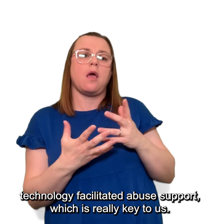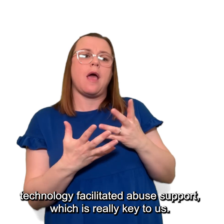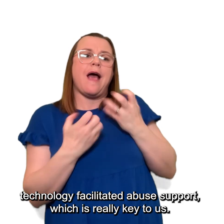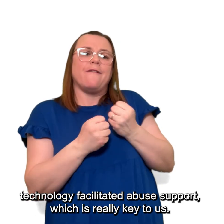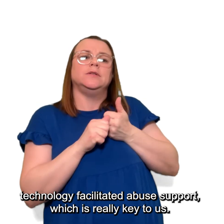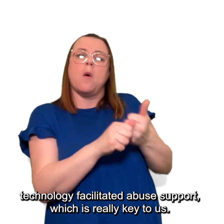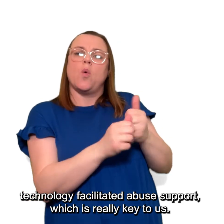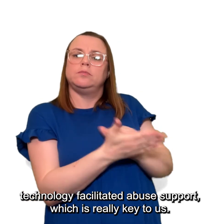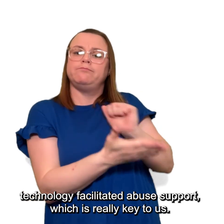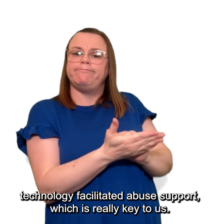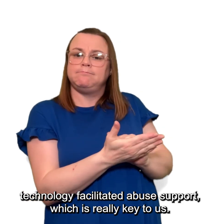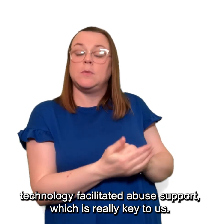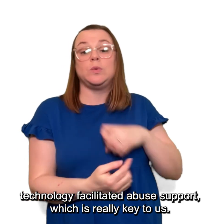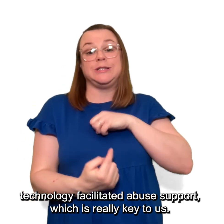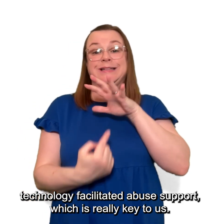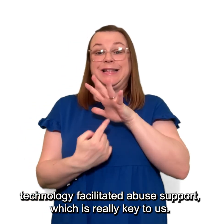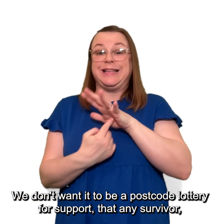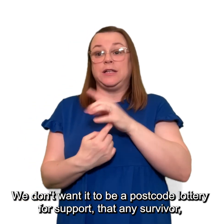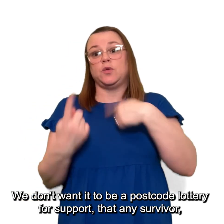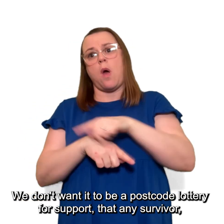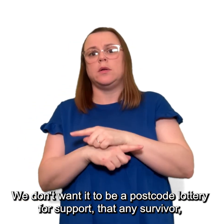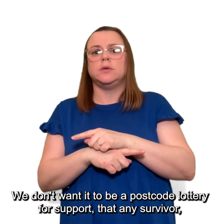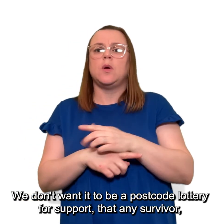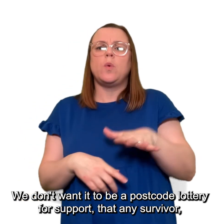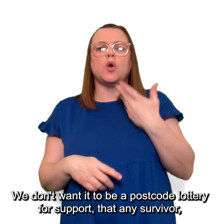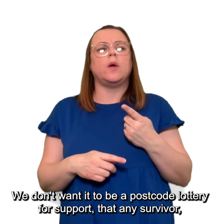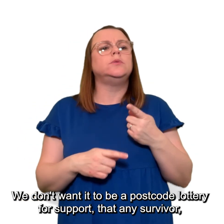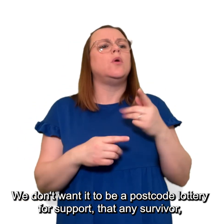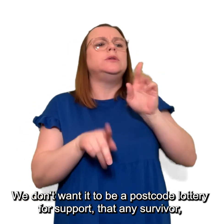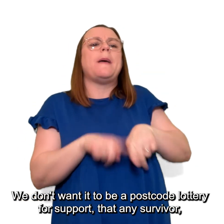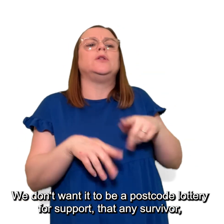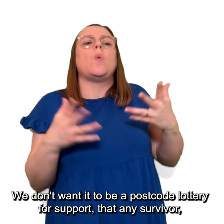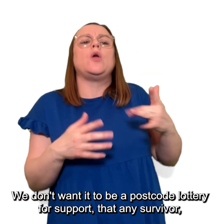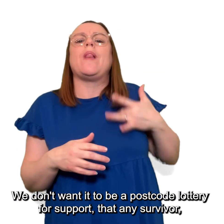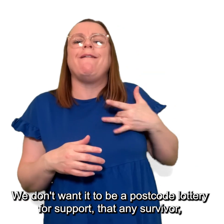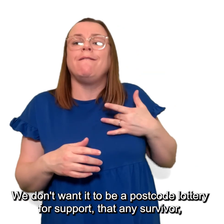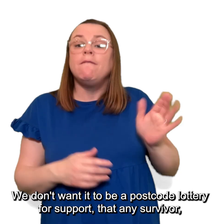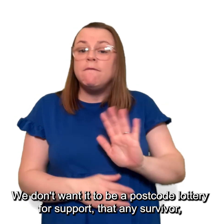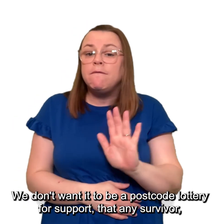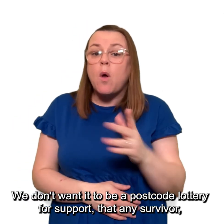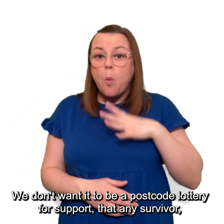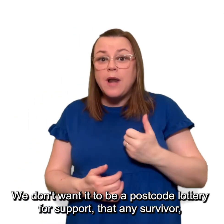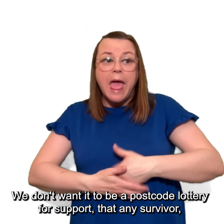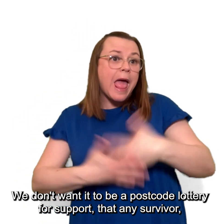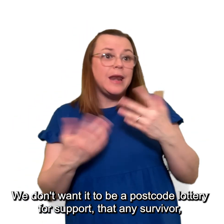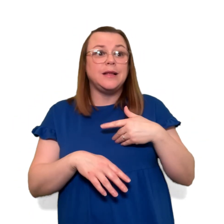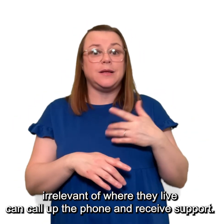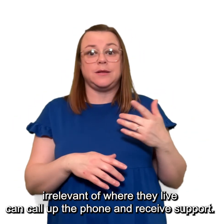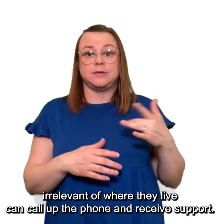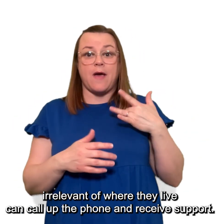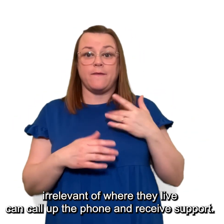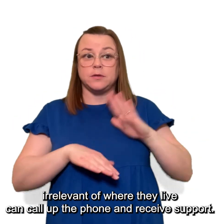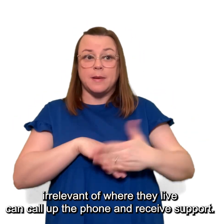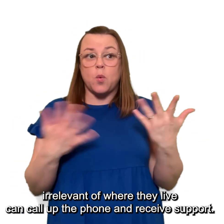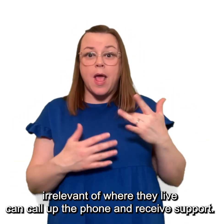facilitated abuse support, which is really key to us. We don't want it to be a postcode lottery for support, that any survivor,